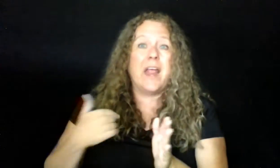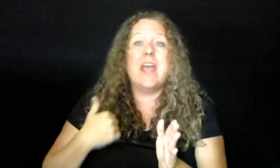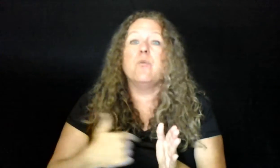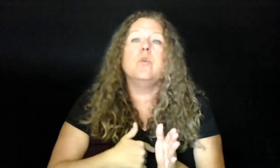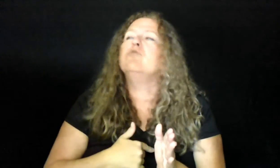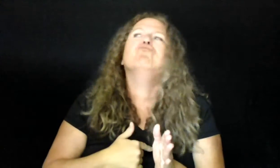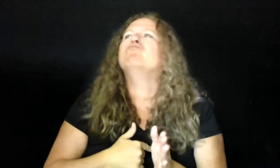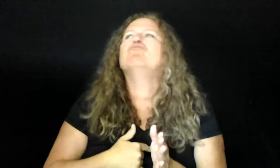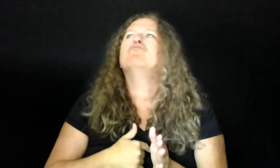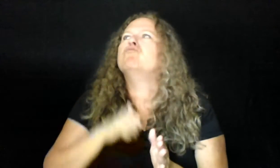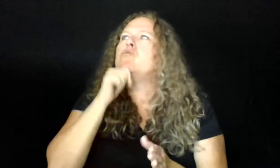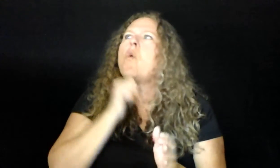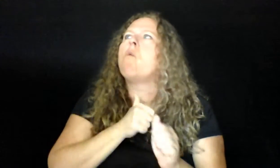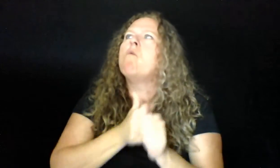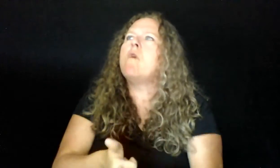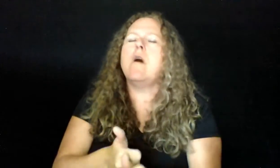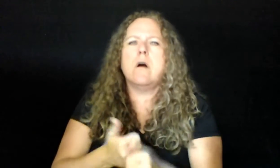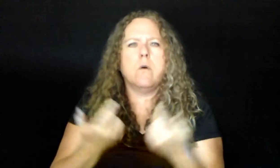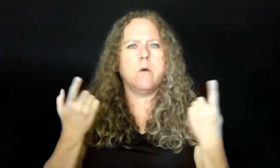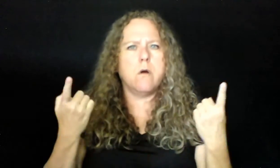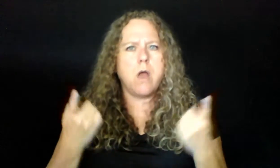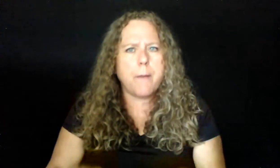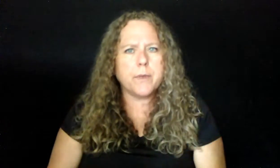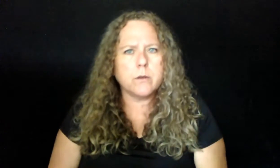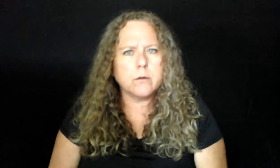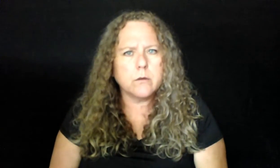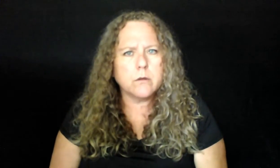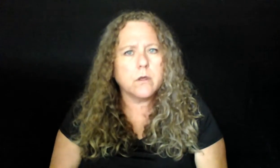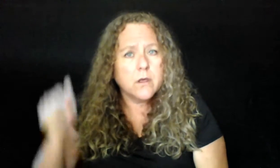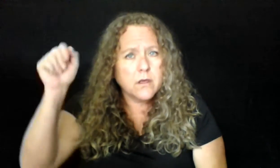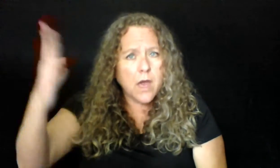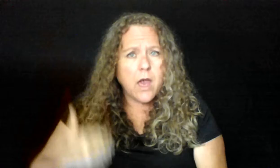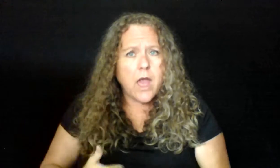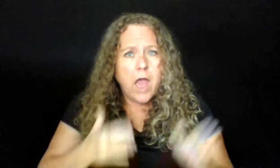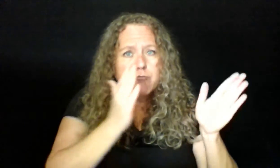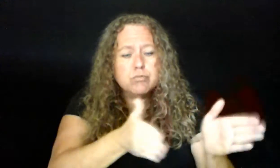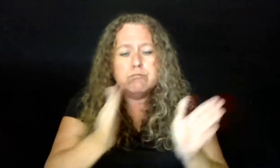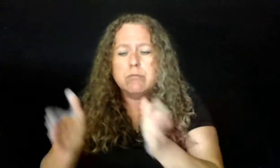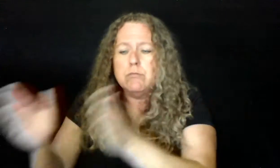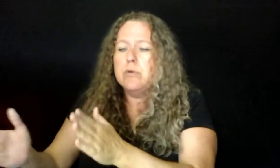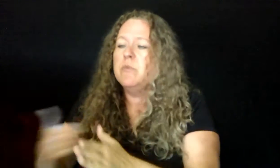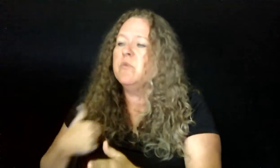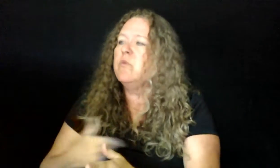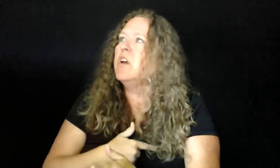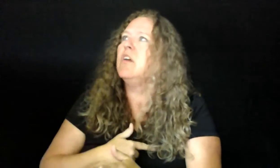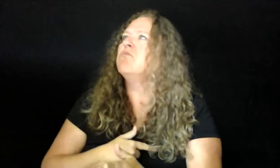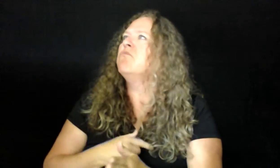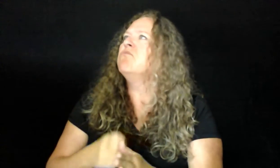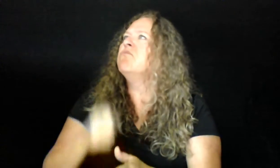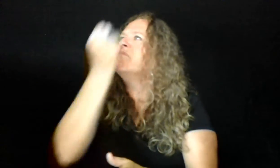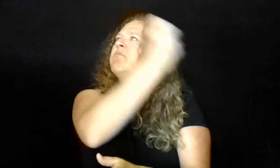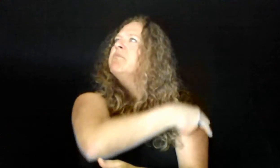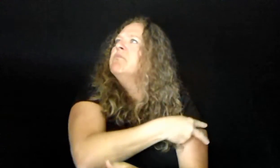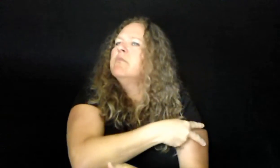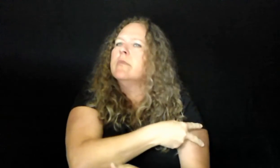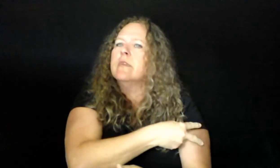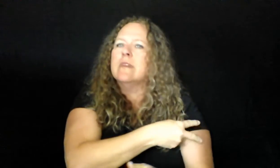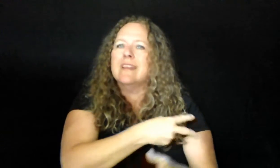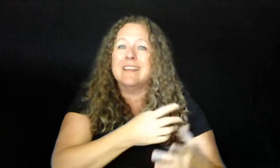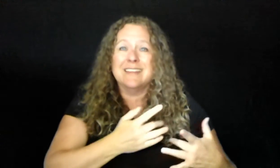course? What happens when God's got a script for our lives and we're saying the wrong lines? It's tempting to believe that just means we're lost, that it